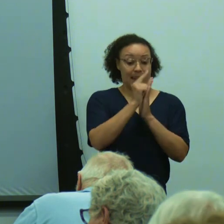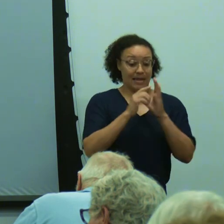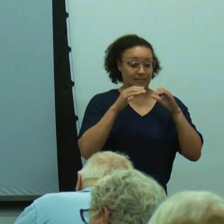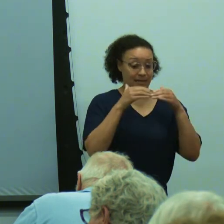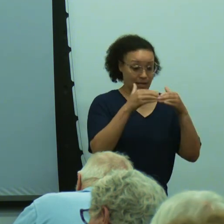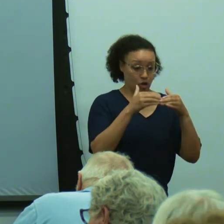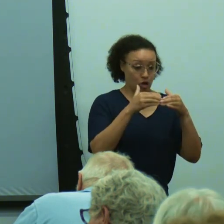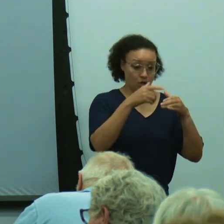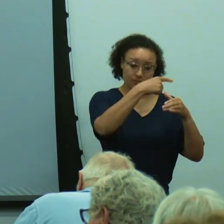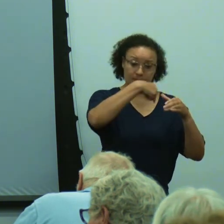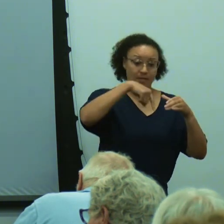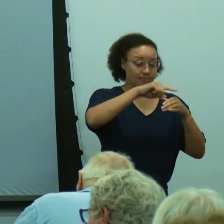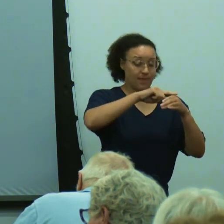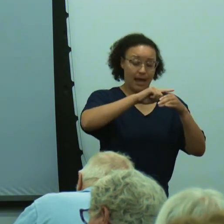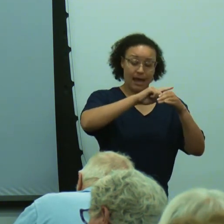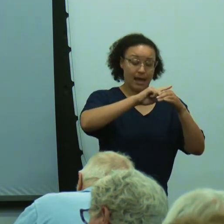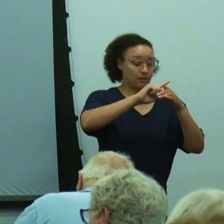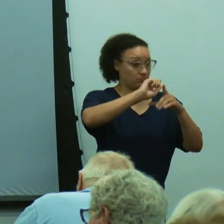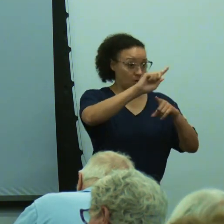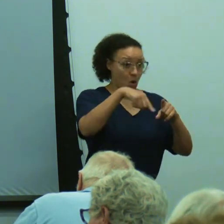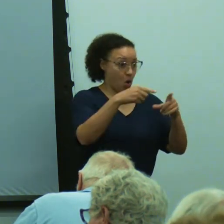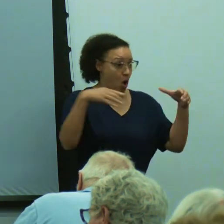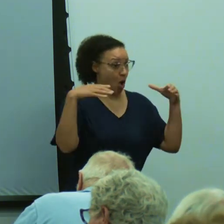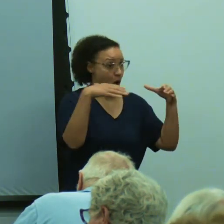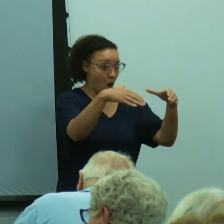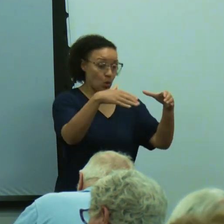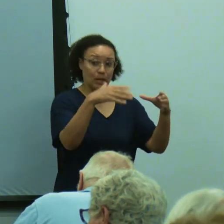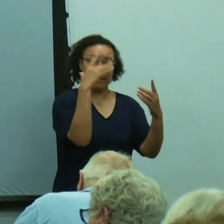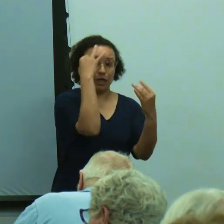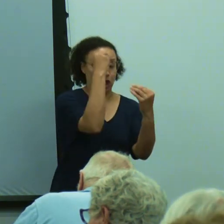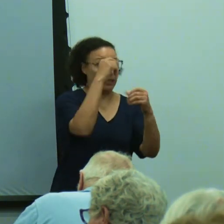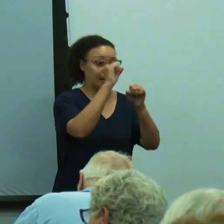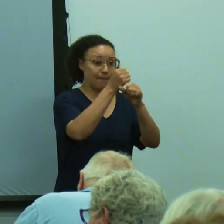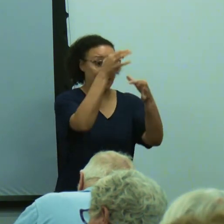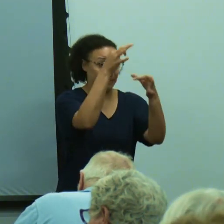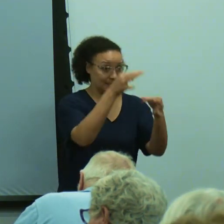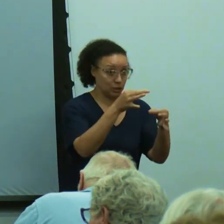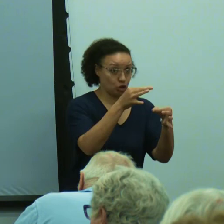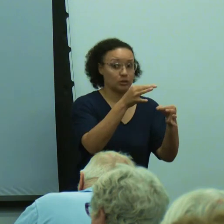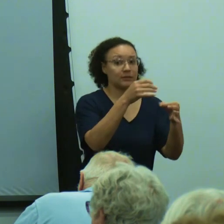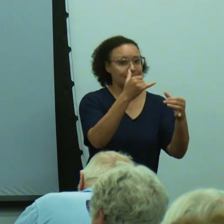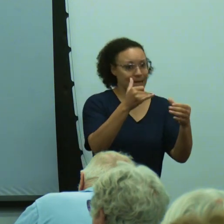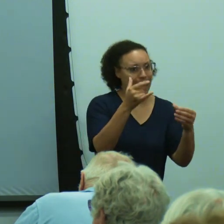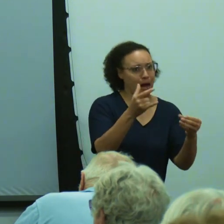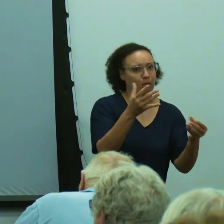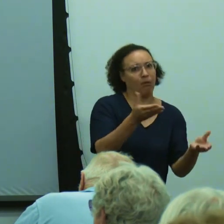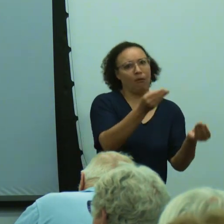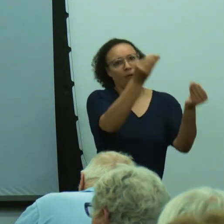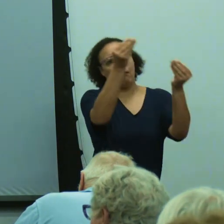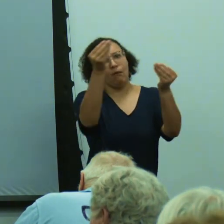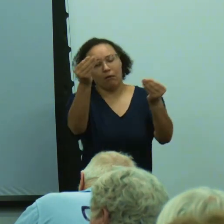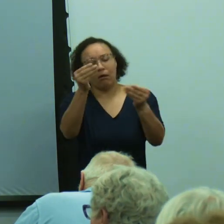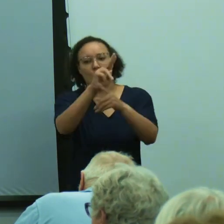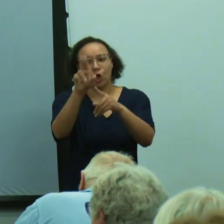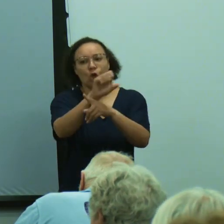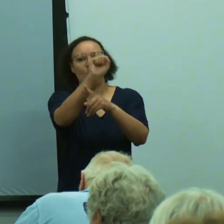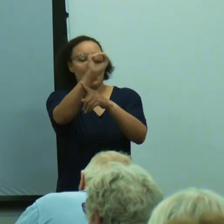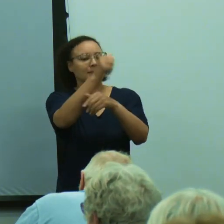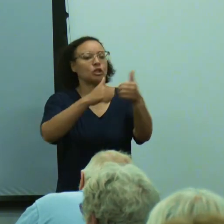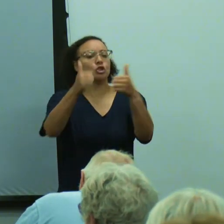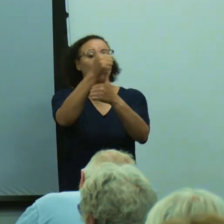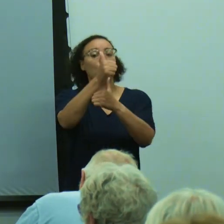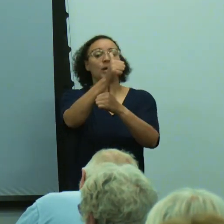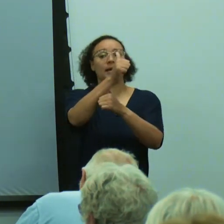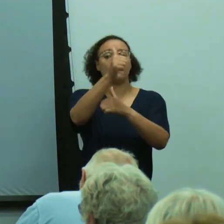being hand of all consideration of elections is what is going to the Supreme Court. Right, so if that Of the United happens, States. yeah, so if